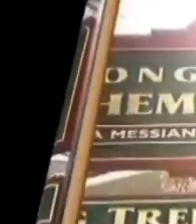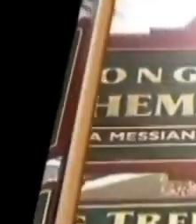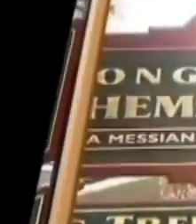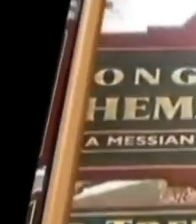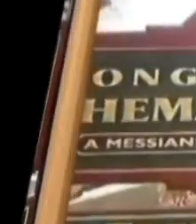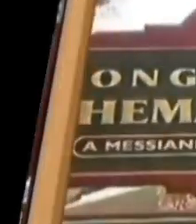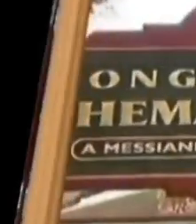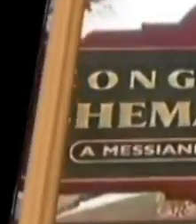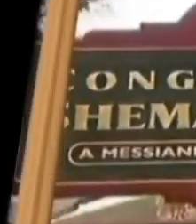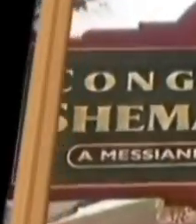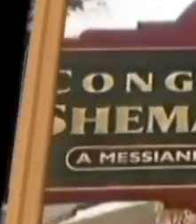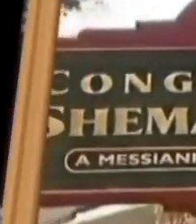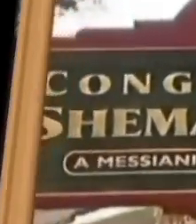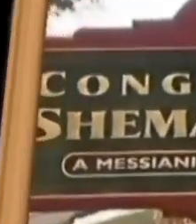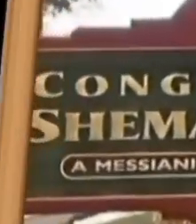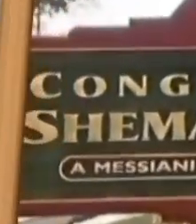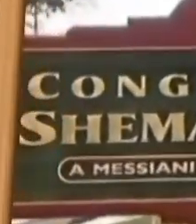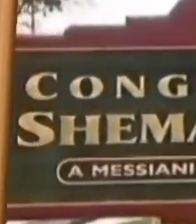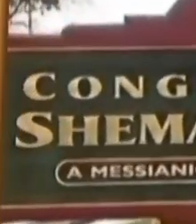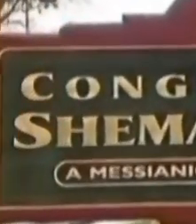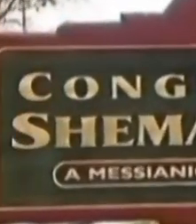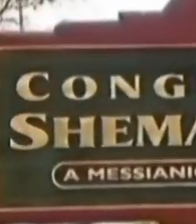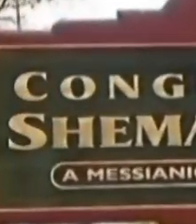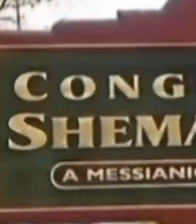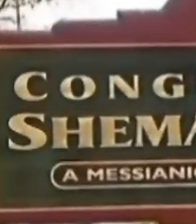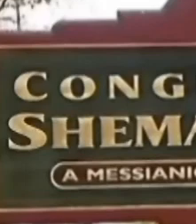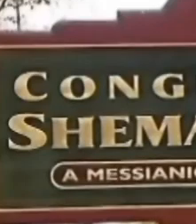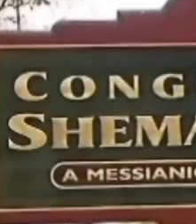lesson from the Scripture.